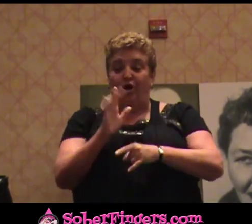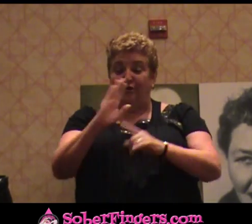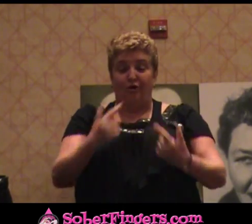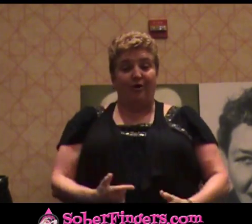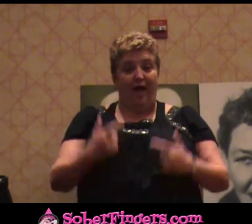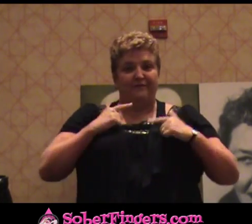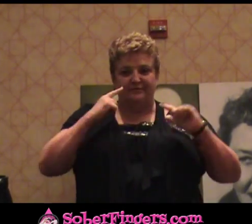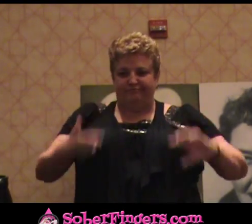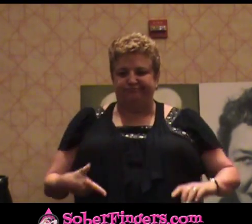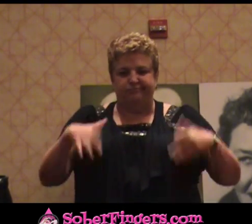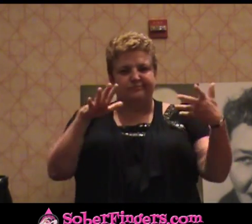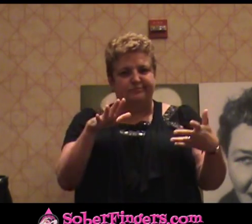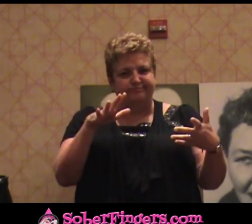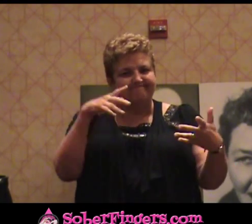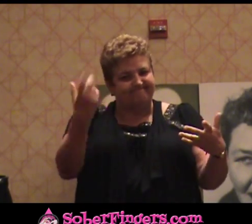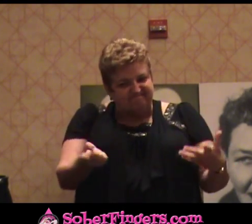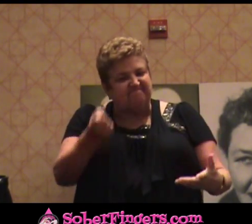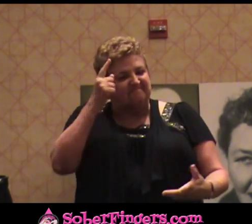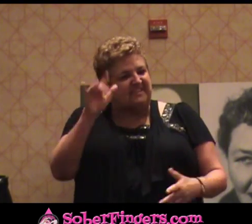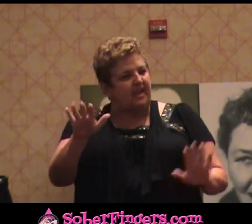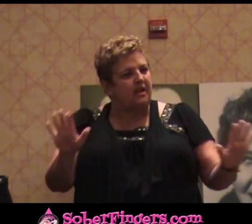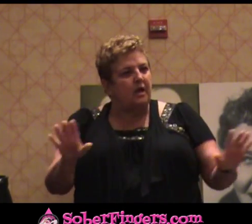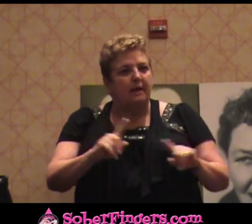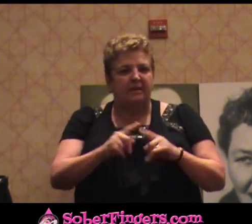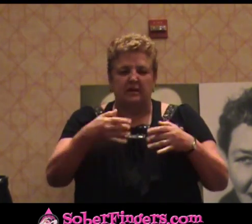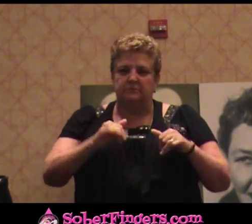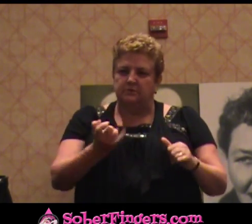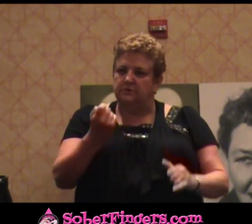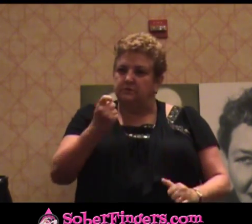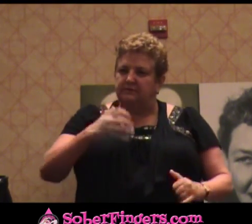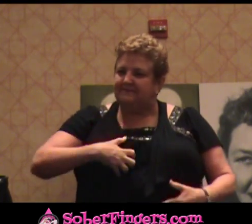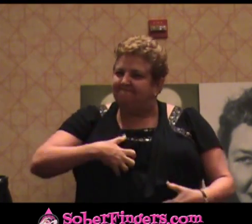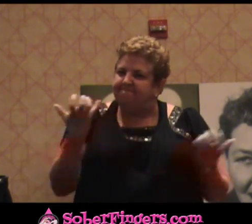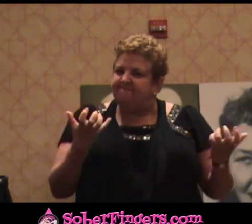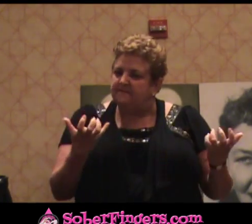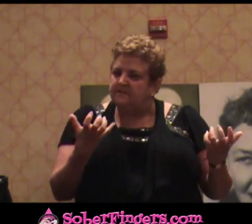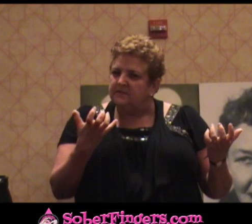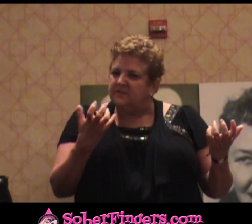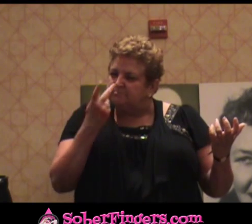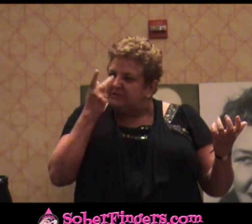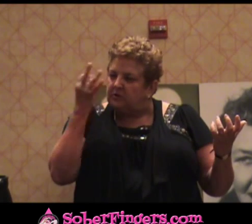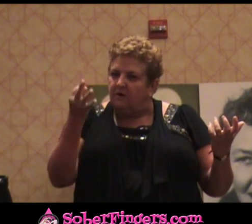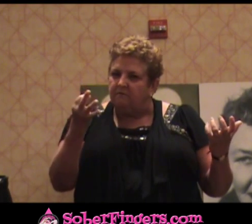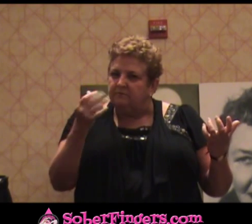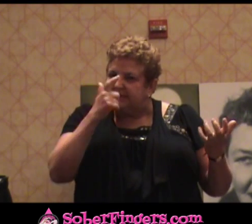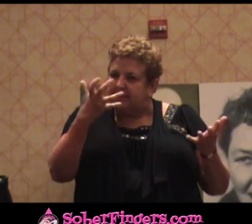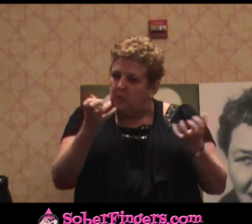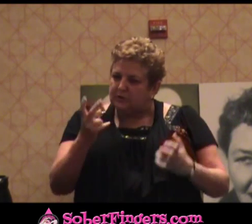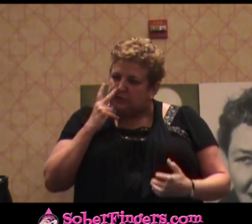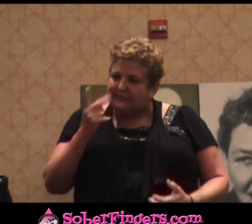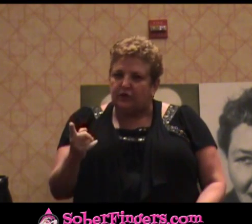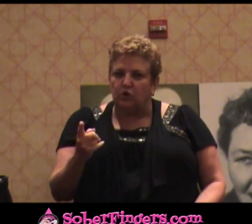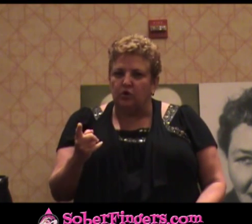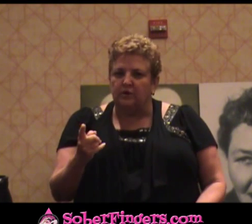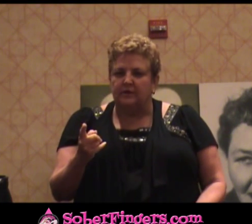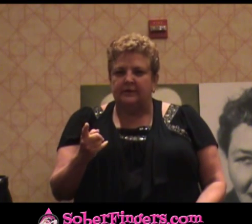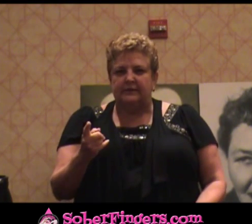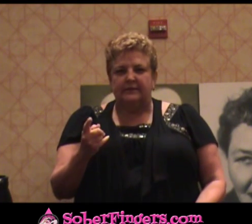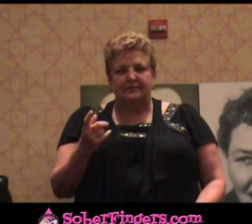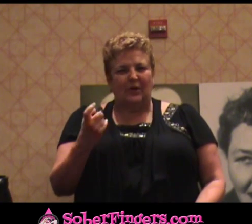get it. But at the same time, I'm a little ticked off, because I wanted to see her. So I'm just having a little bit of some, I just got a call a couple hours